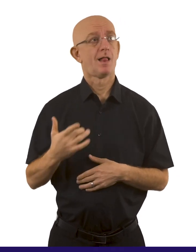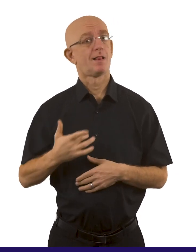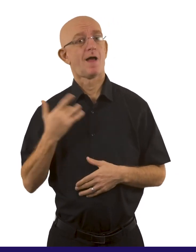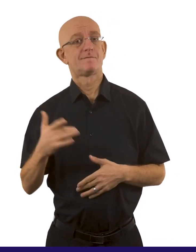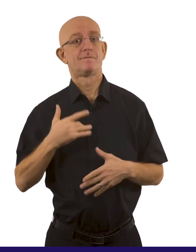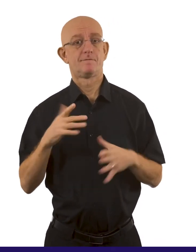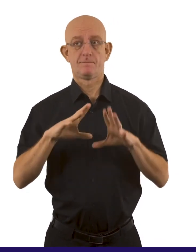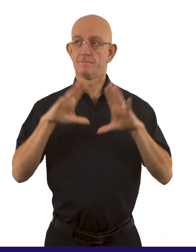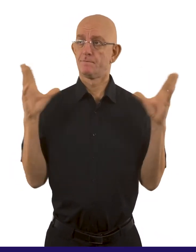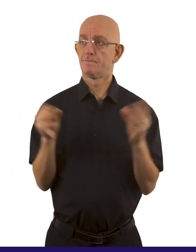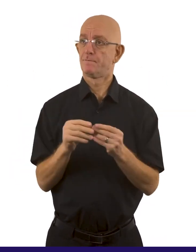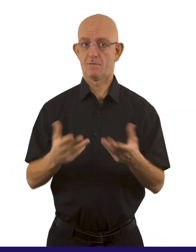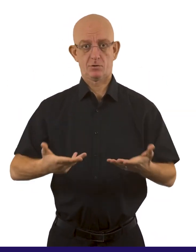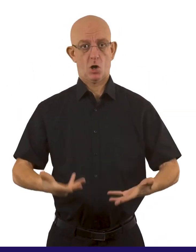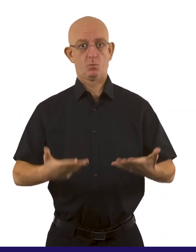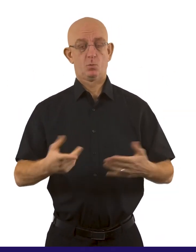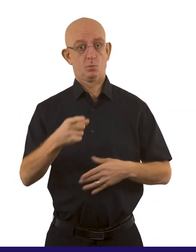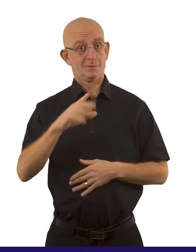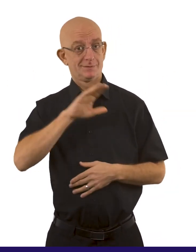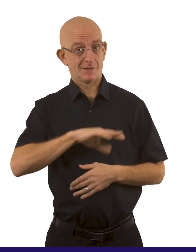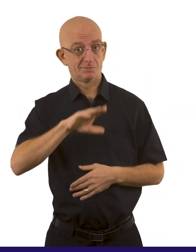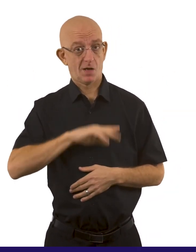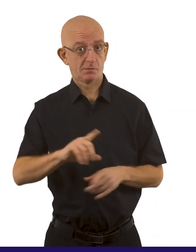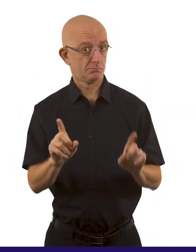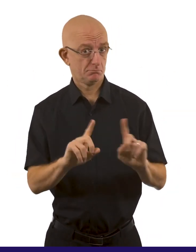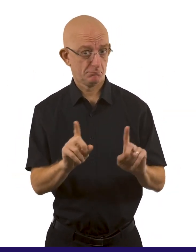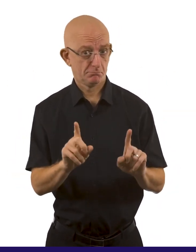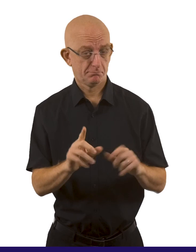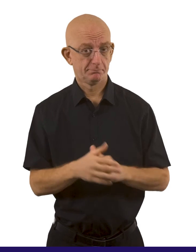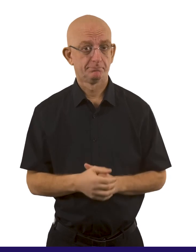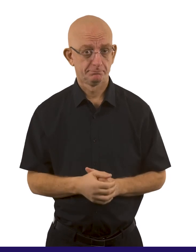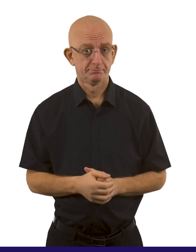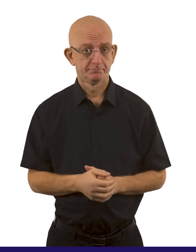Overall, how satisfied are you with your life nowadays?